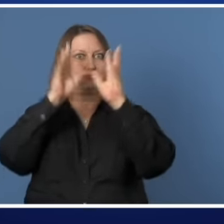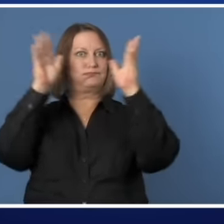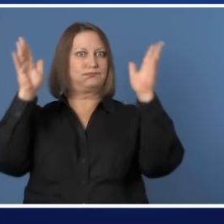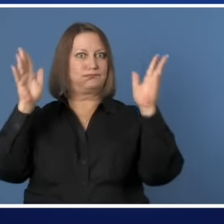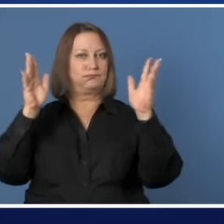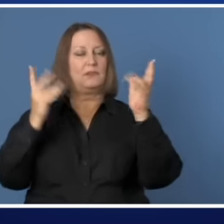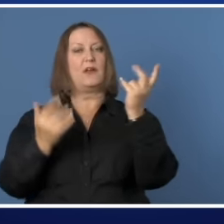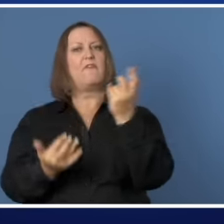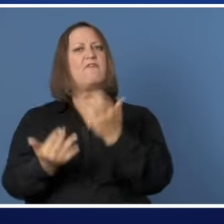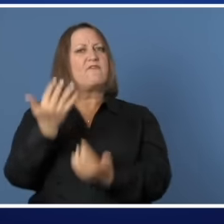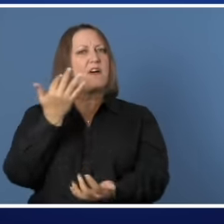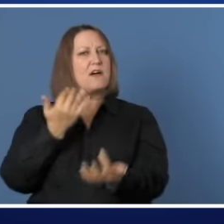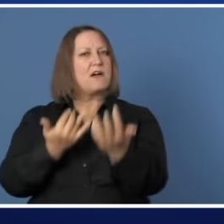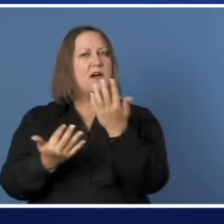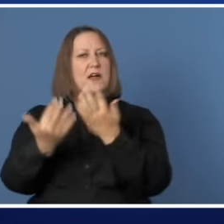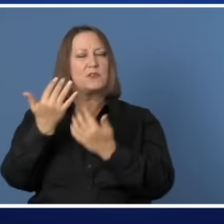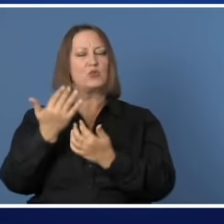eruptions,